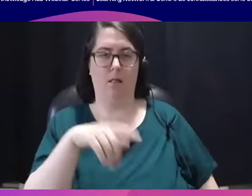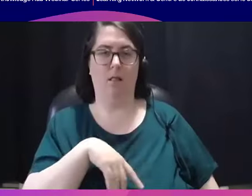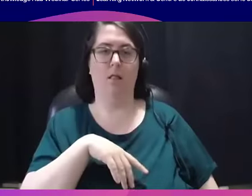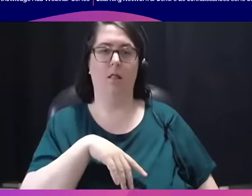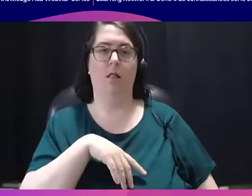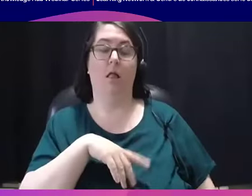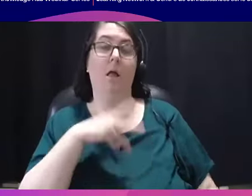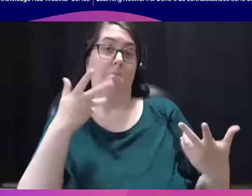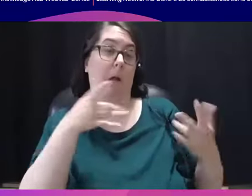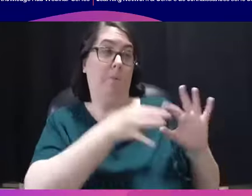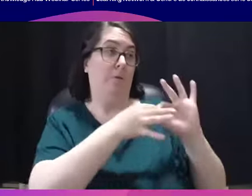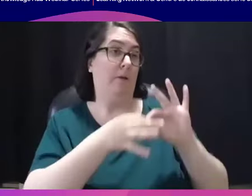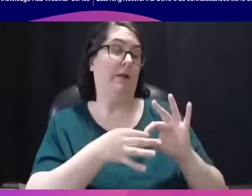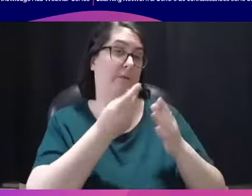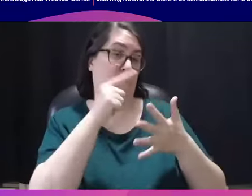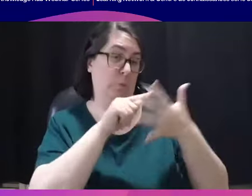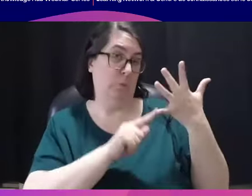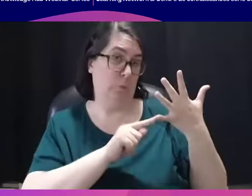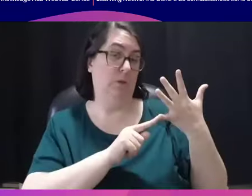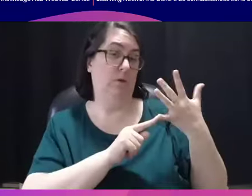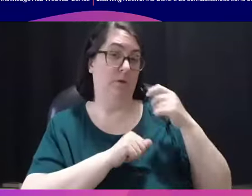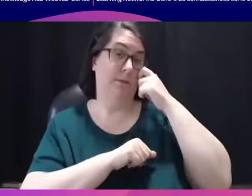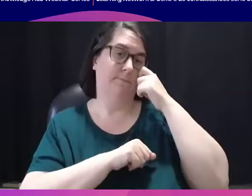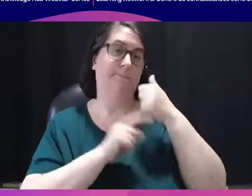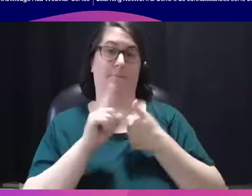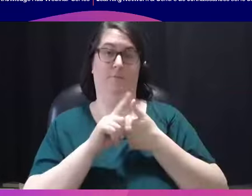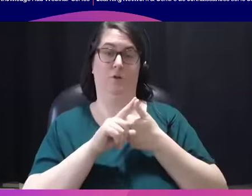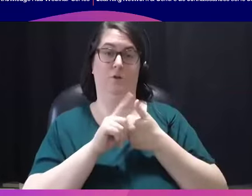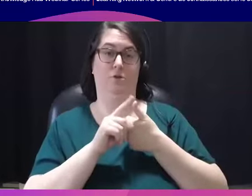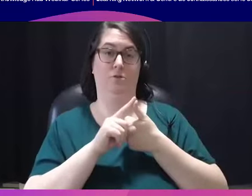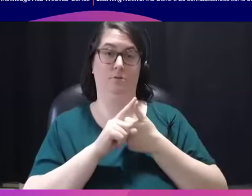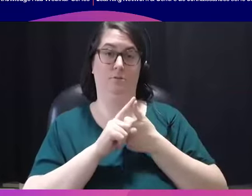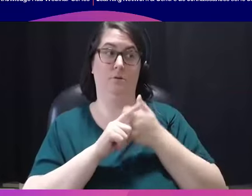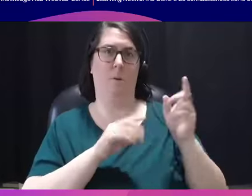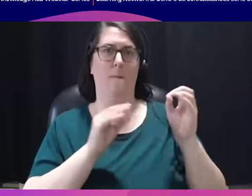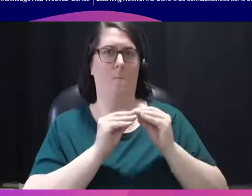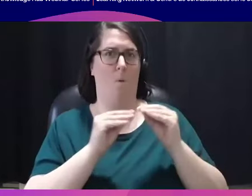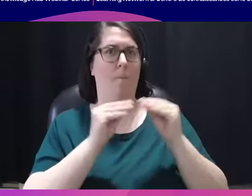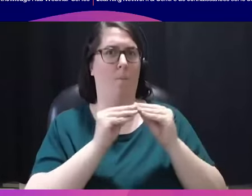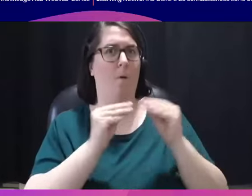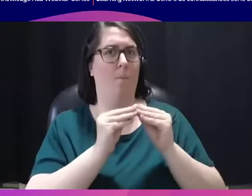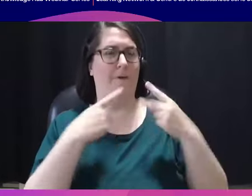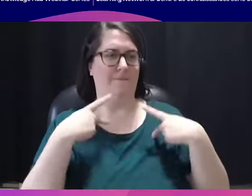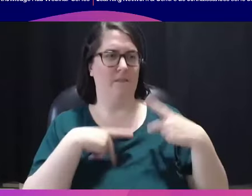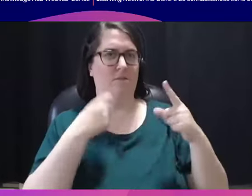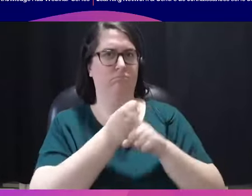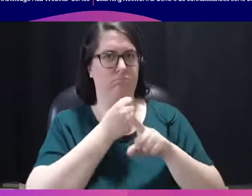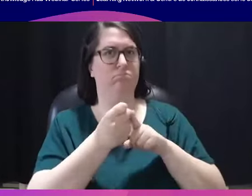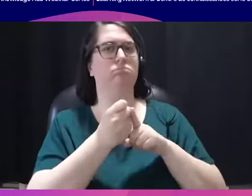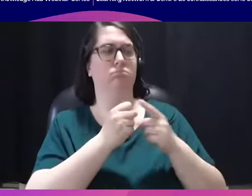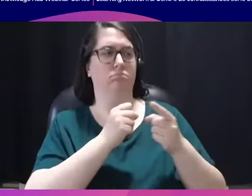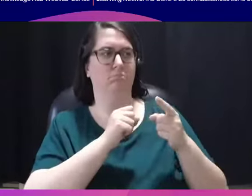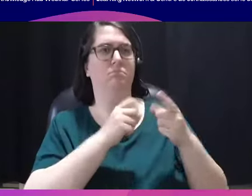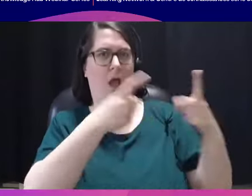can associate this to a few things. First, the fact that there have been more physical acts of violence attributed publicly to